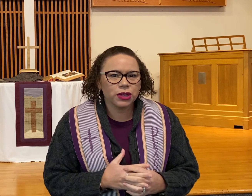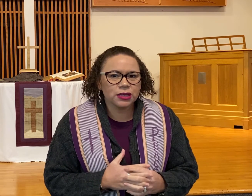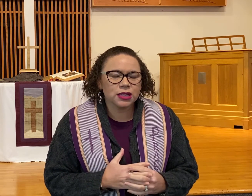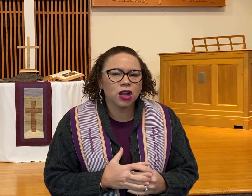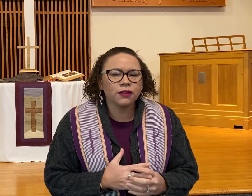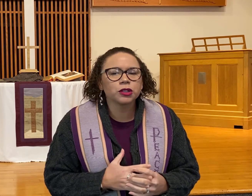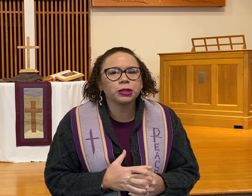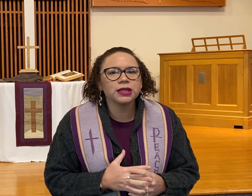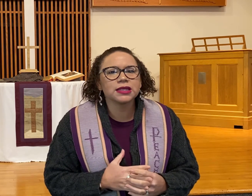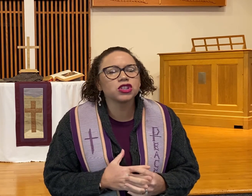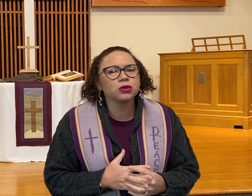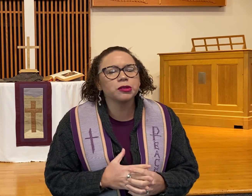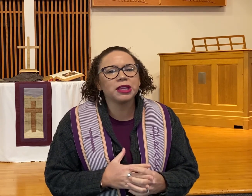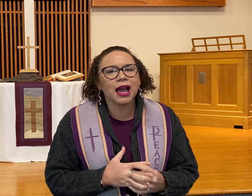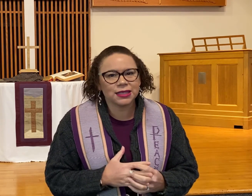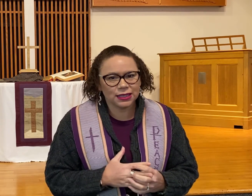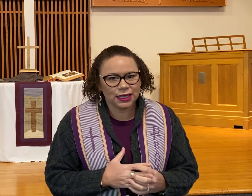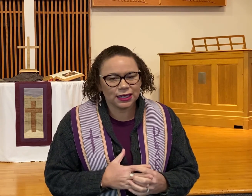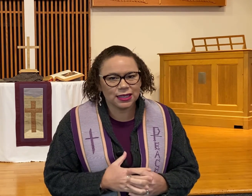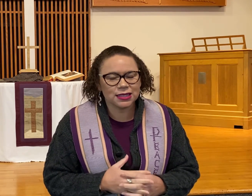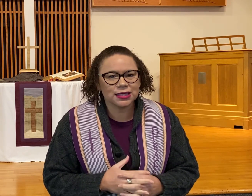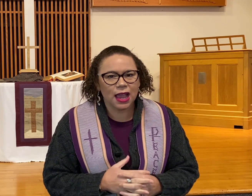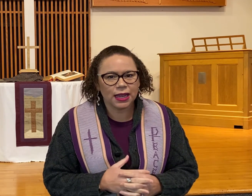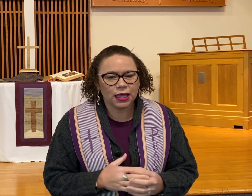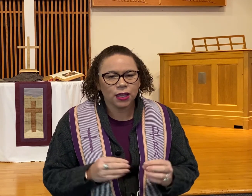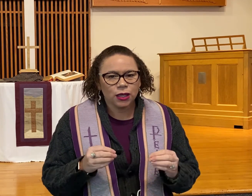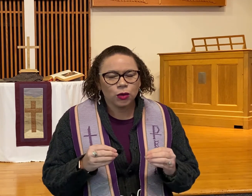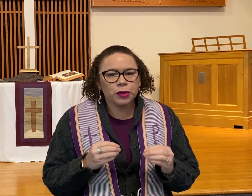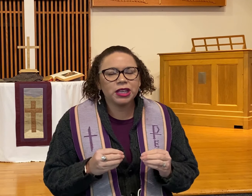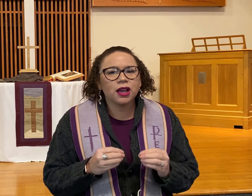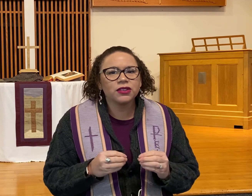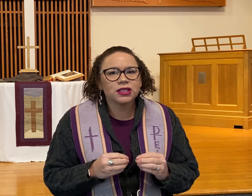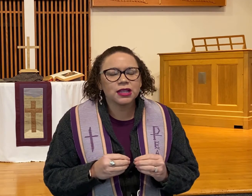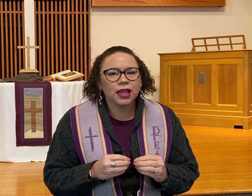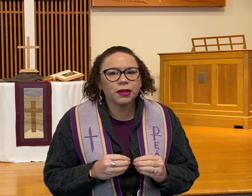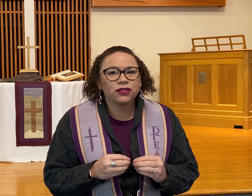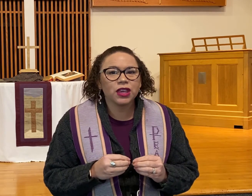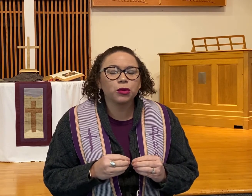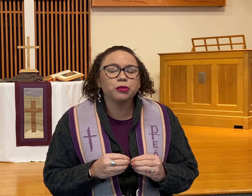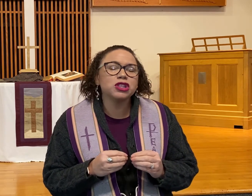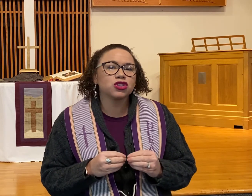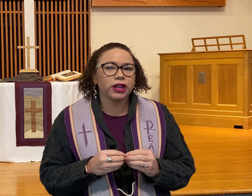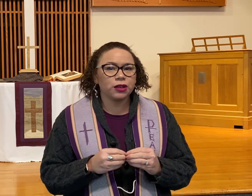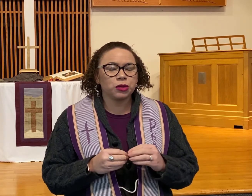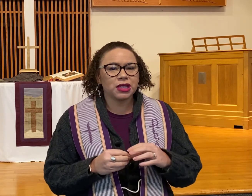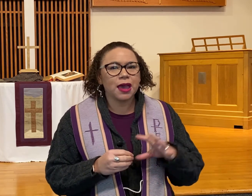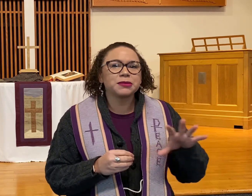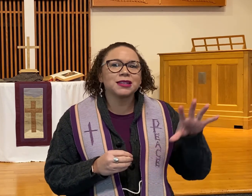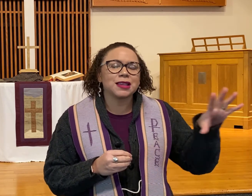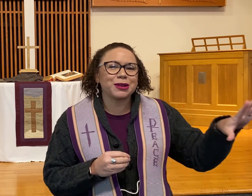was uncomfortable, it's that she would be isolated in society. Women of this time, if they were menstruating, would be kept in a separate